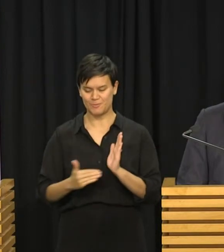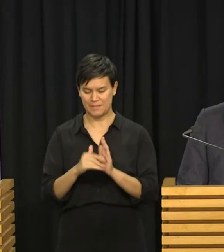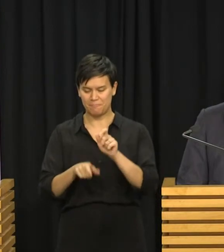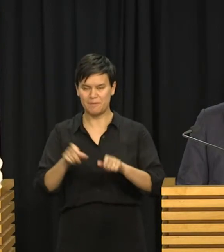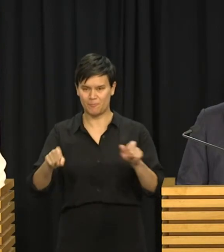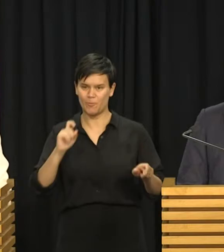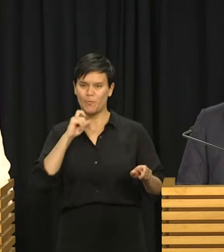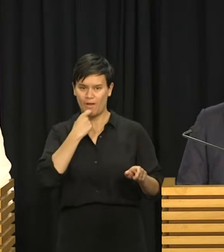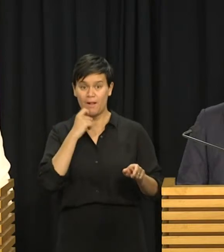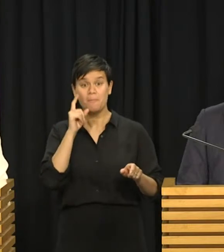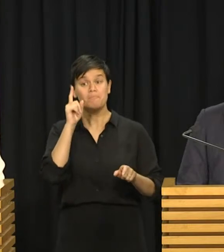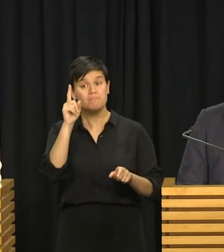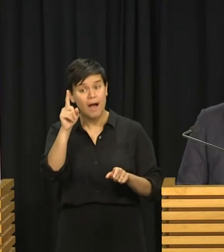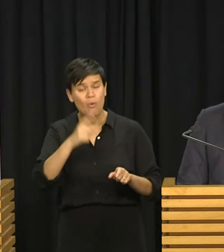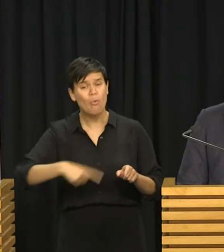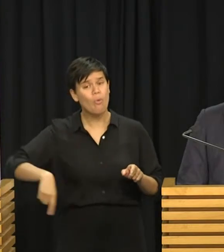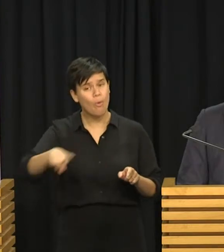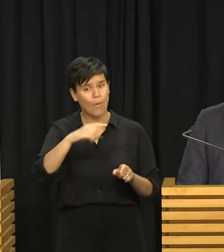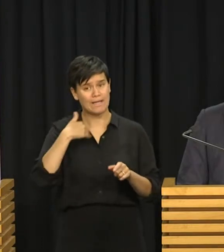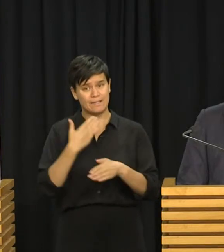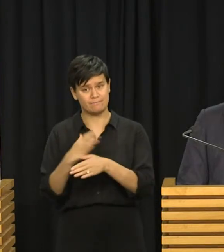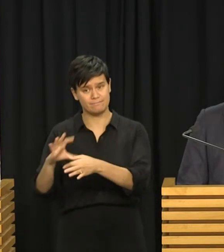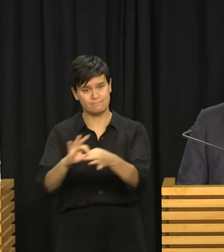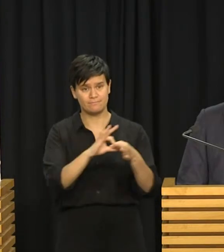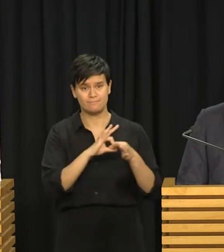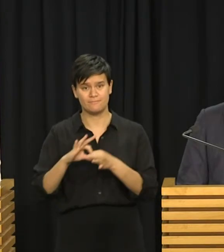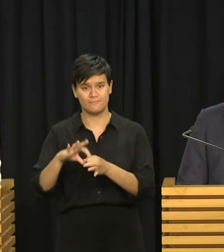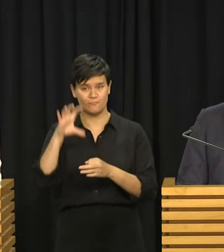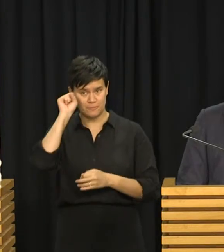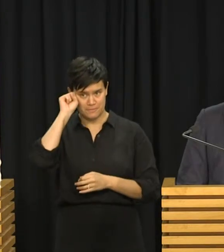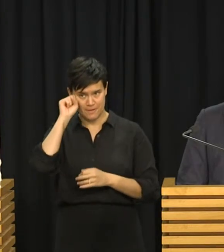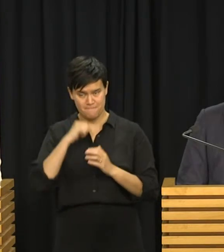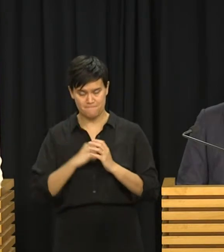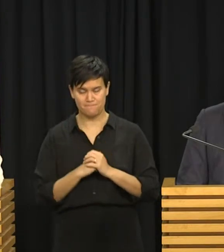of everyone to make this part of our fight against COVID-19 a